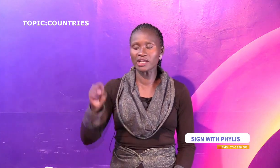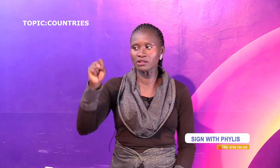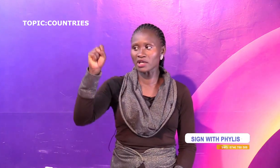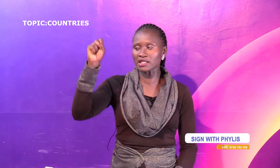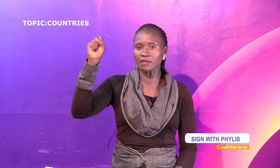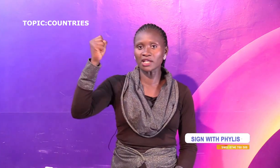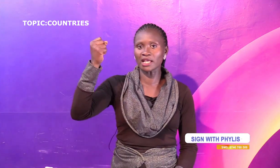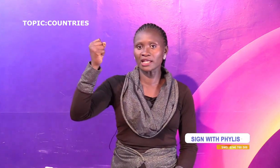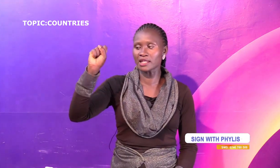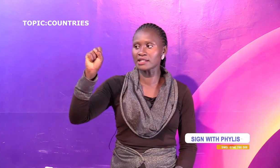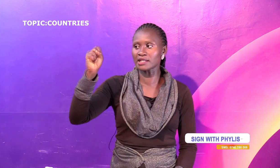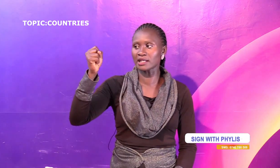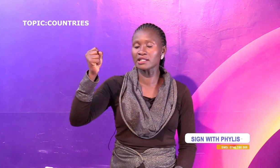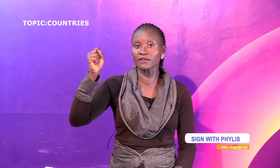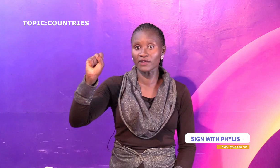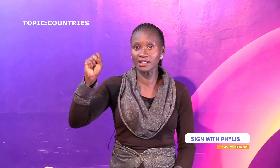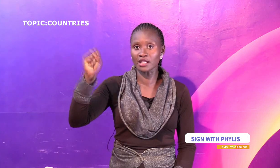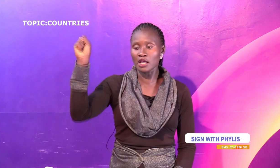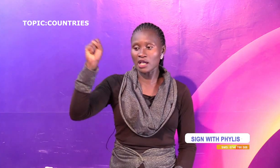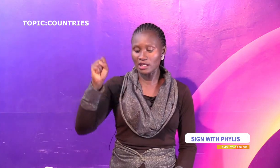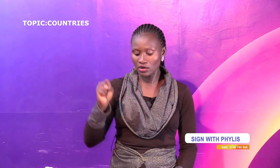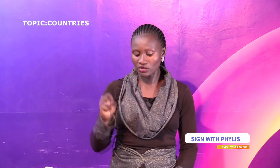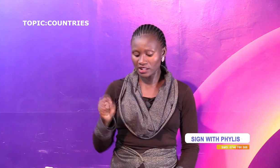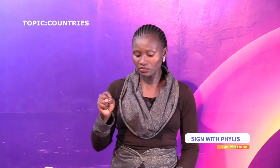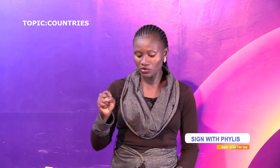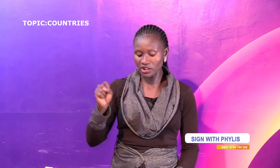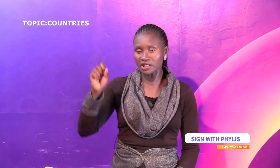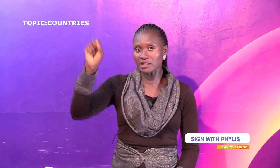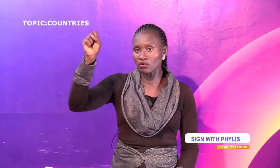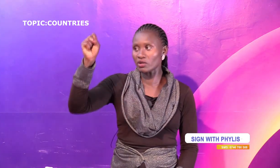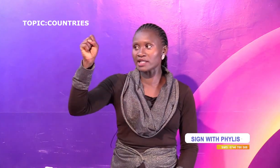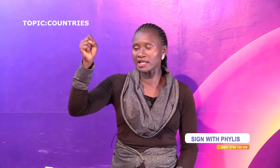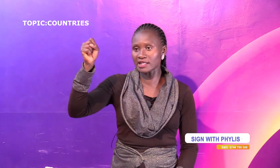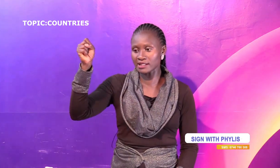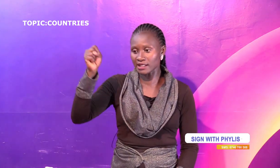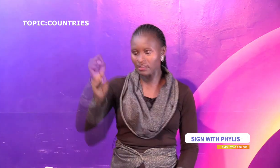it something like this, clenched fist, and then you just push it downwards like this. Malawi.